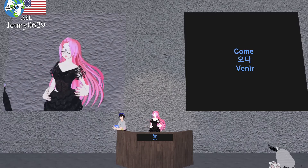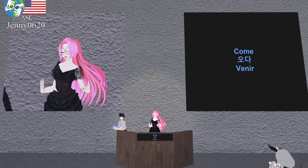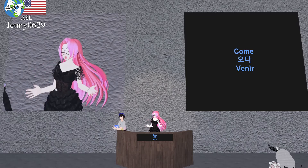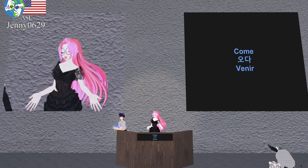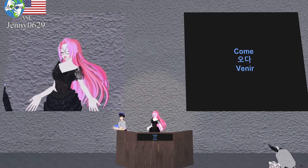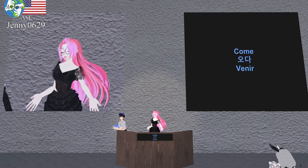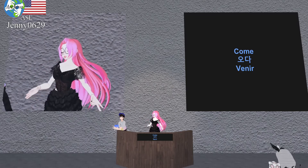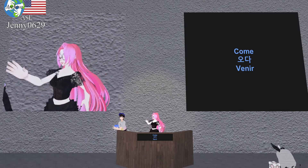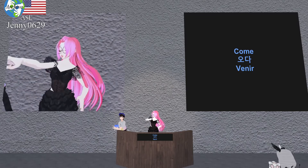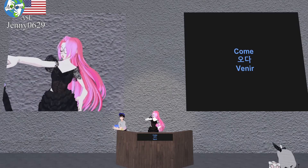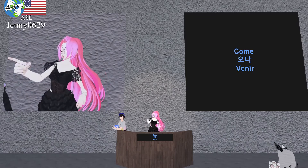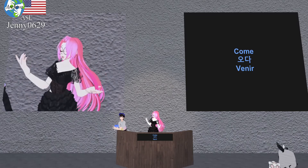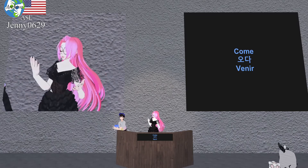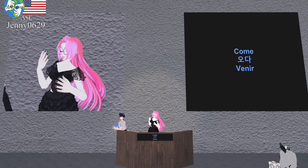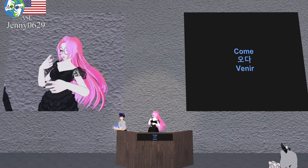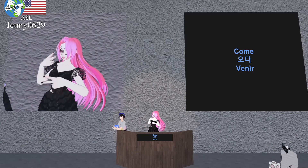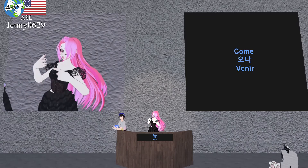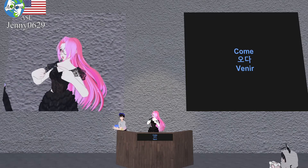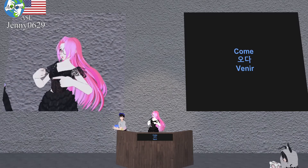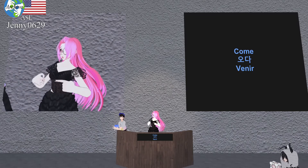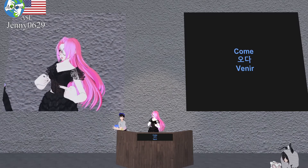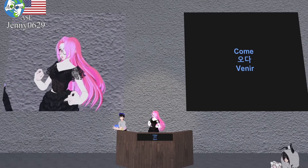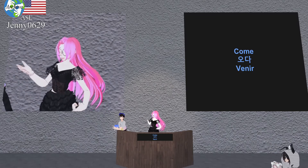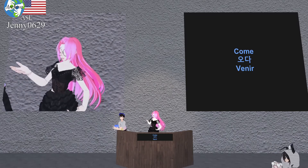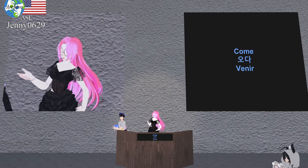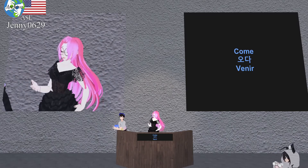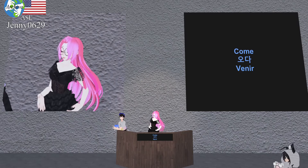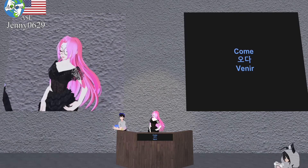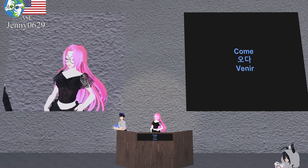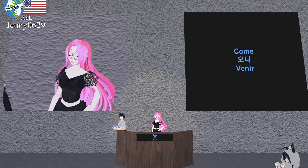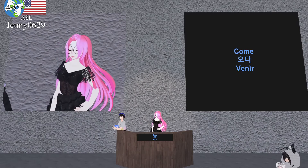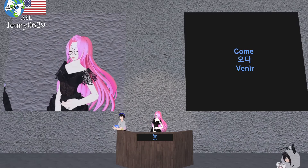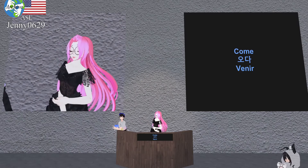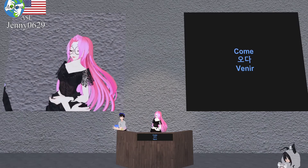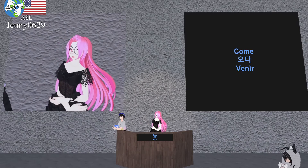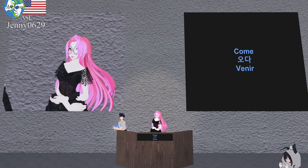the whole entire world. Let's see, what's your sign name, Crow?